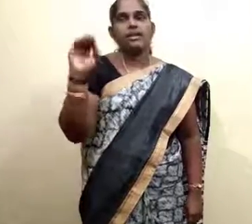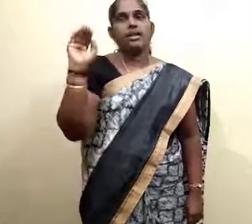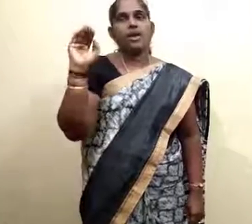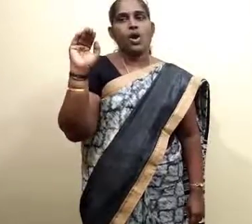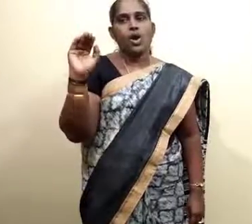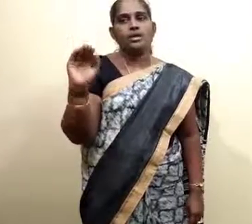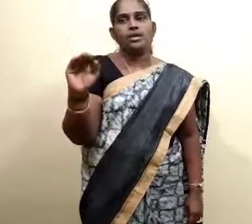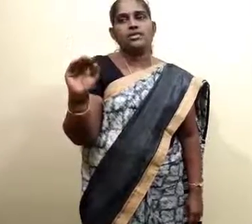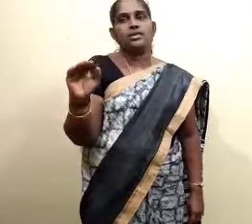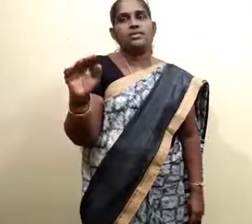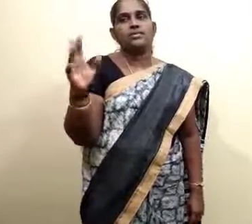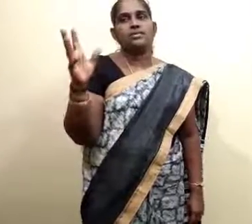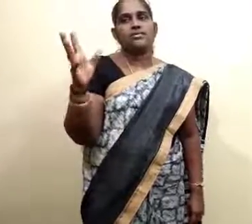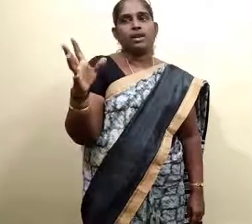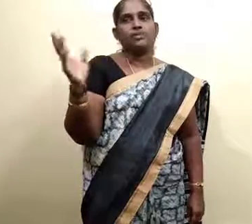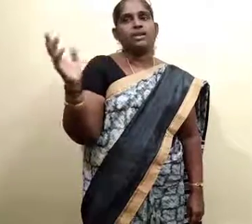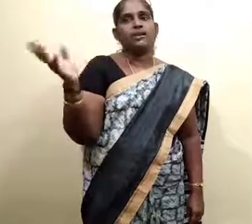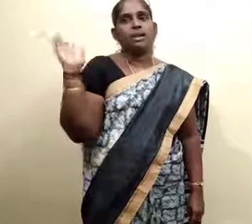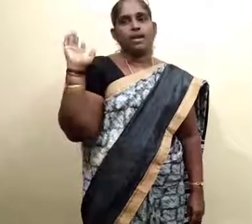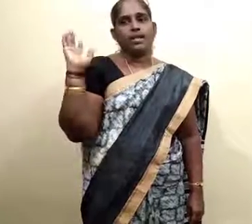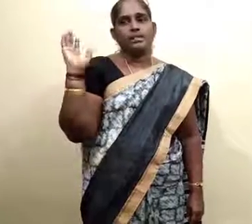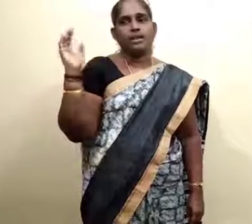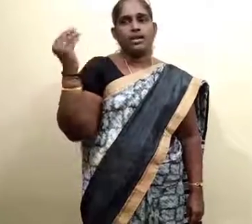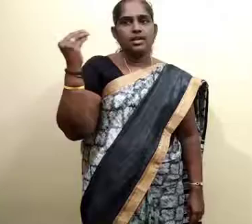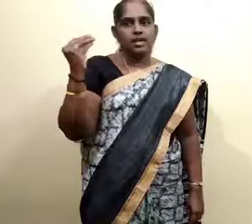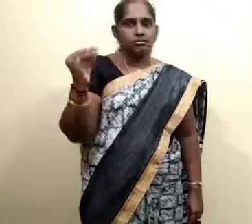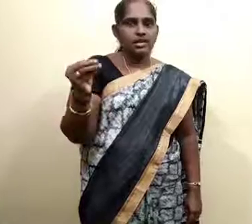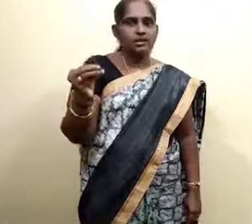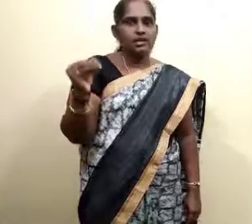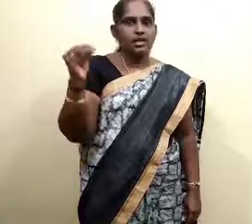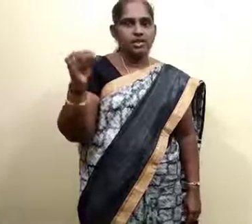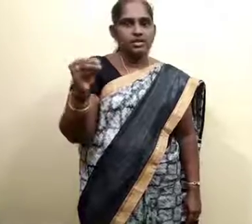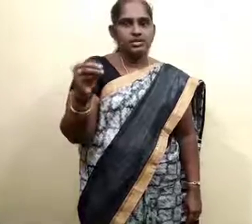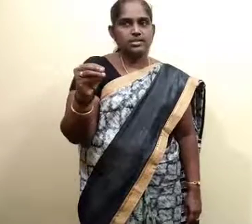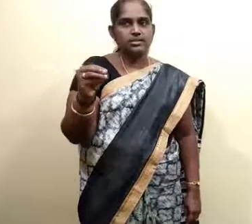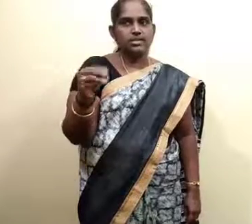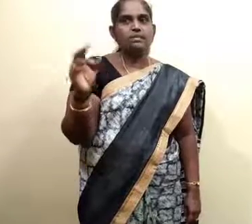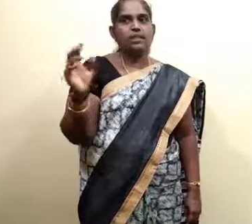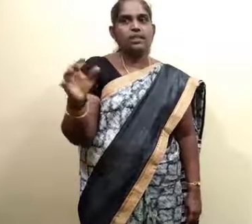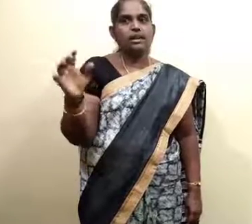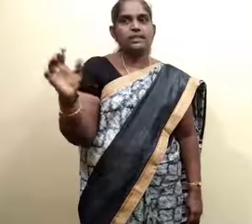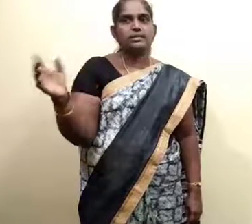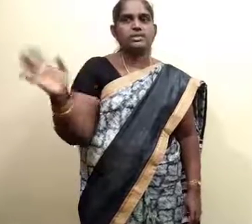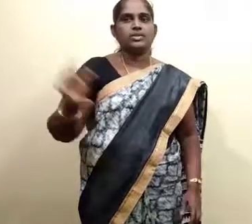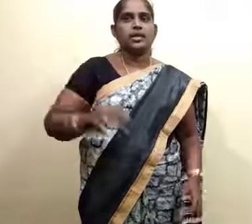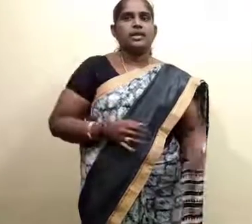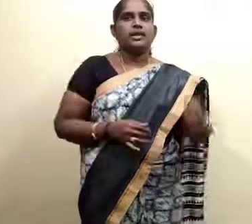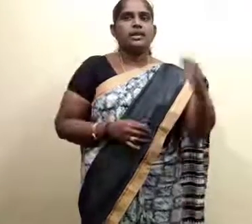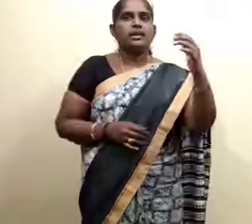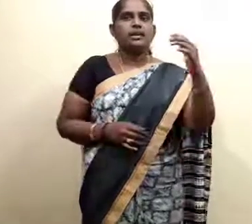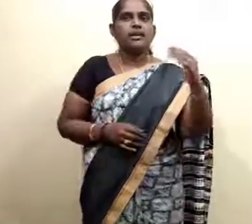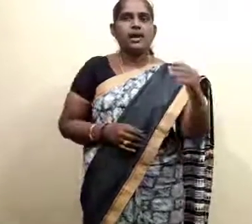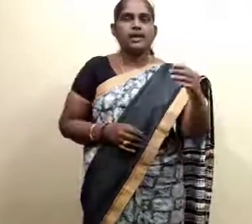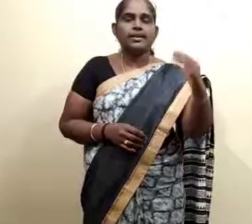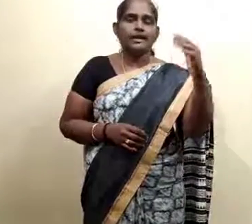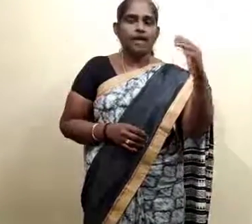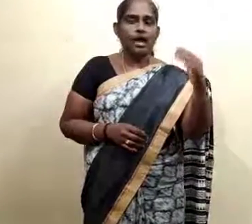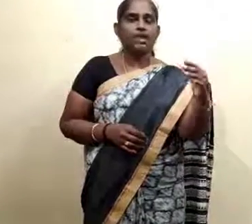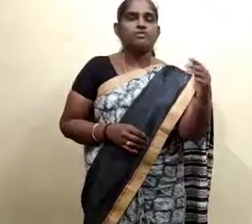immigrant artisans from Netherlands. Immigrant artisans from Netherlands also. England had a